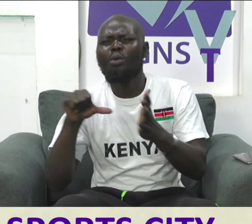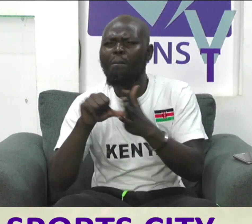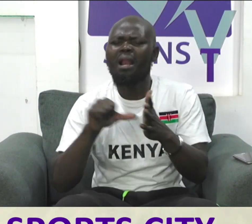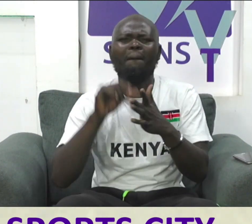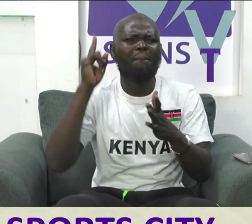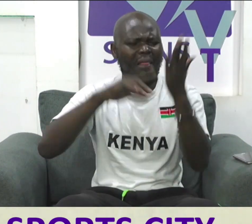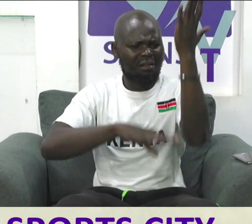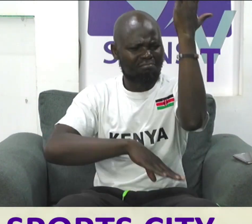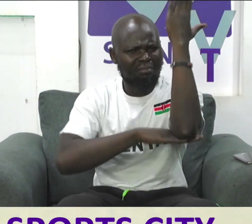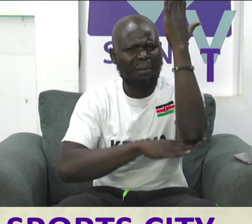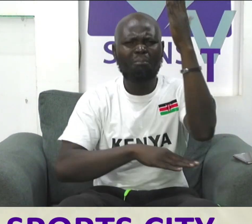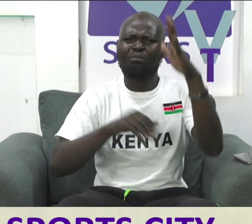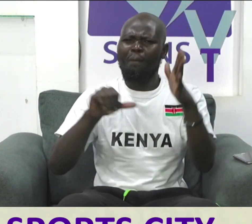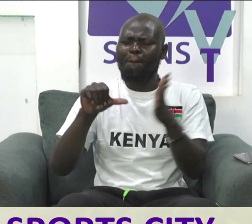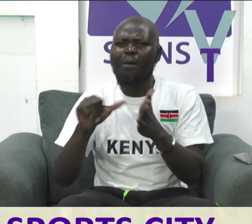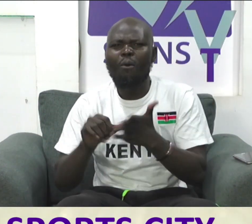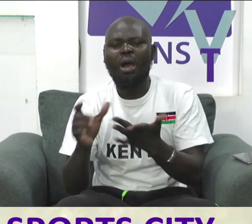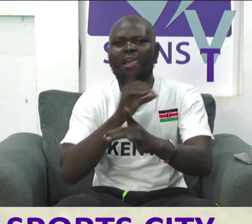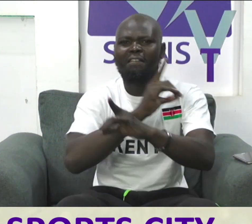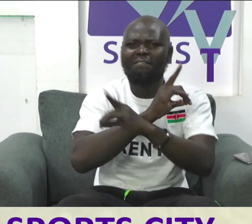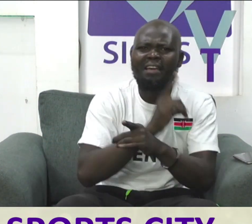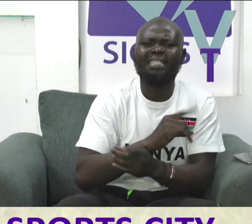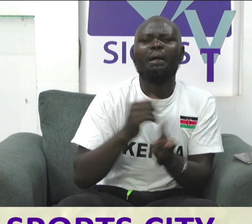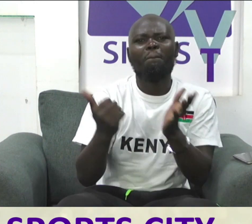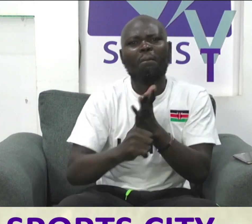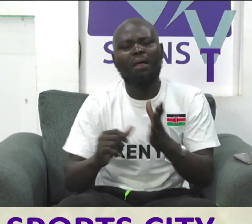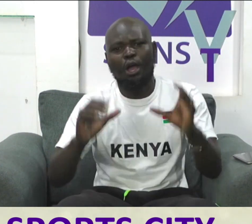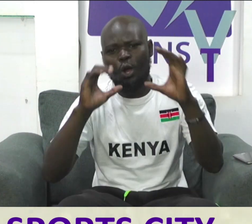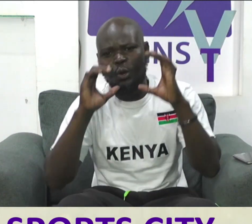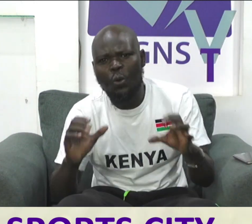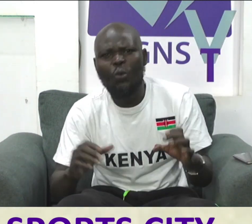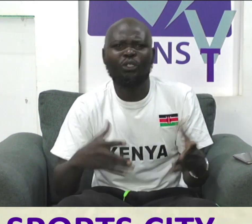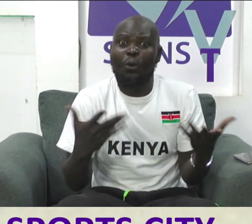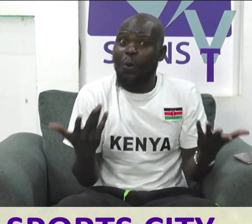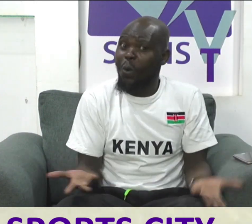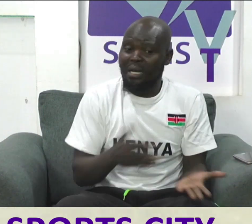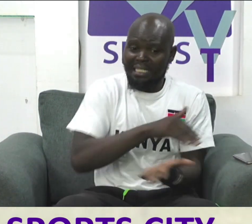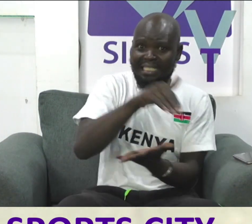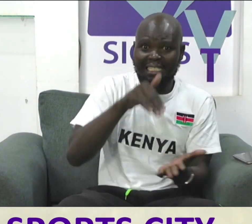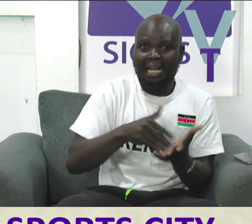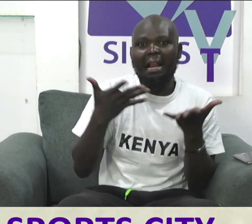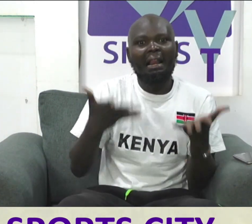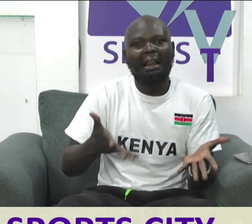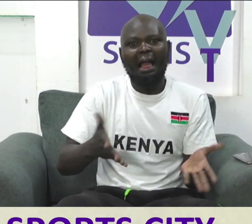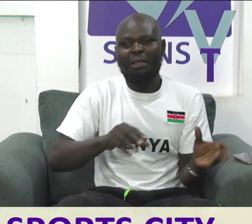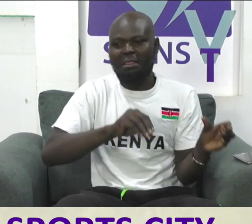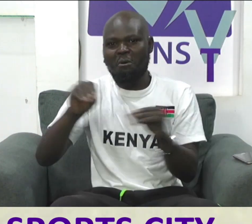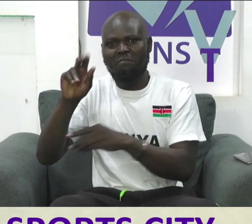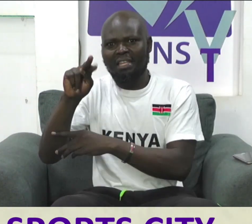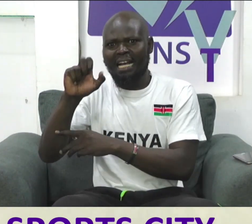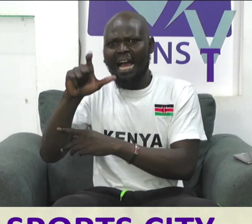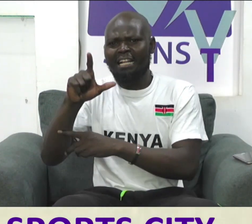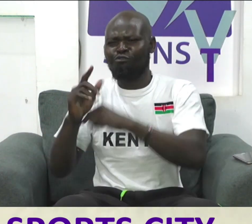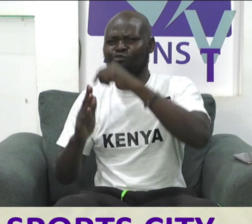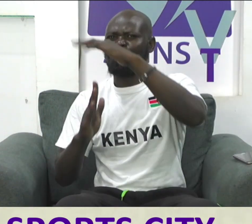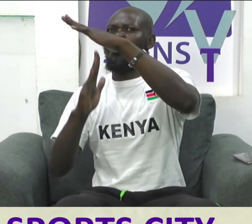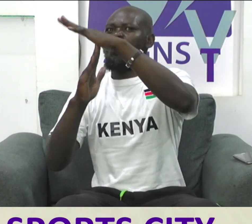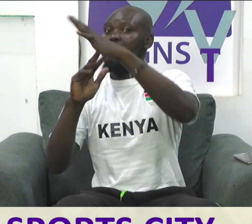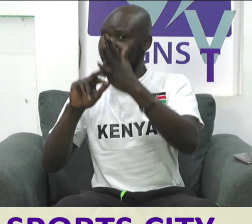its position on the table, on the top of the table. We really don't know more about that. It's more, we leave it in the hands